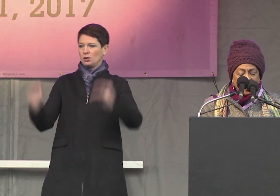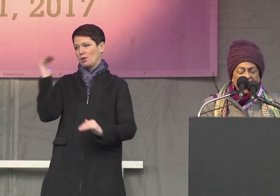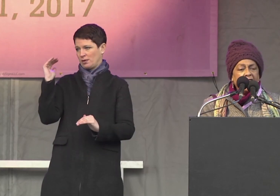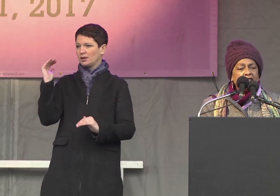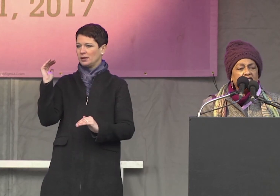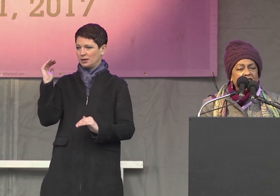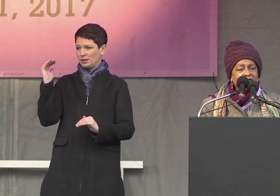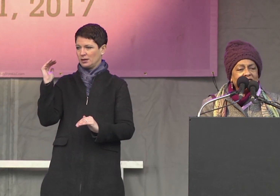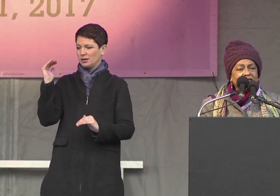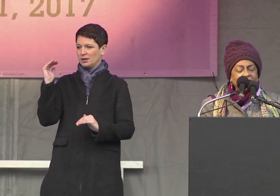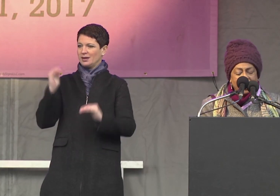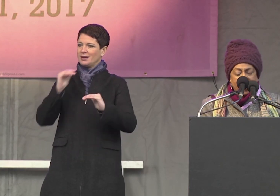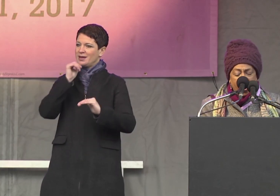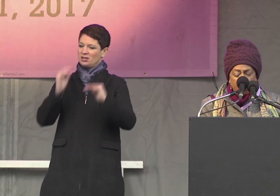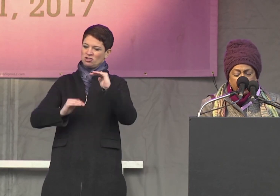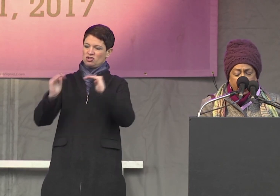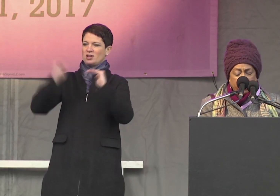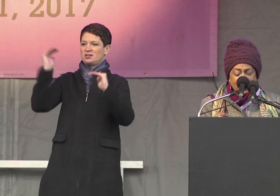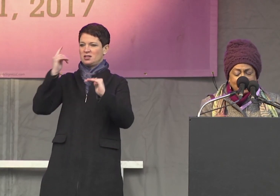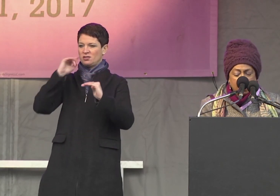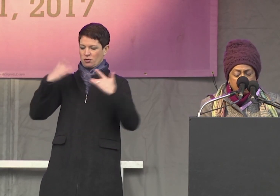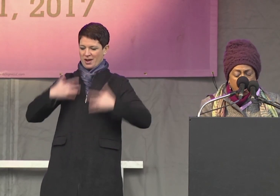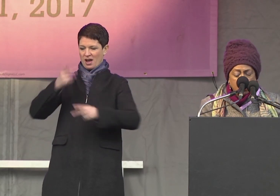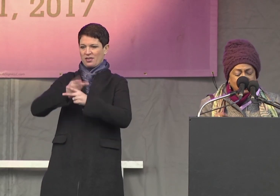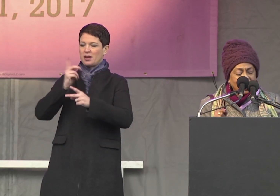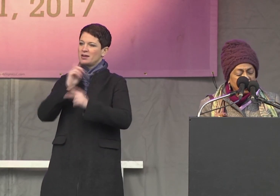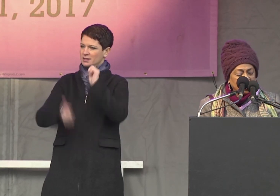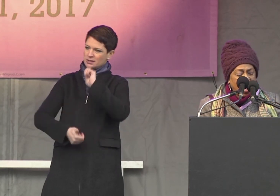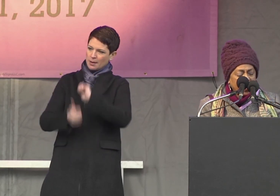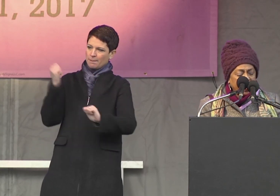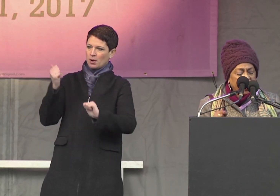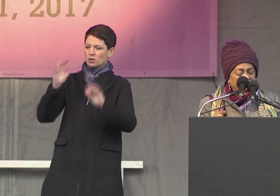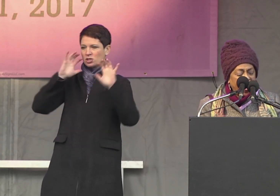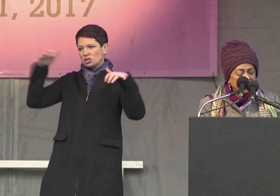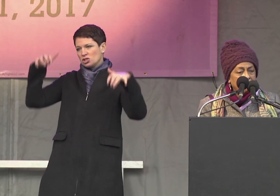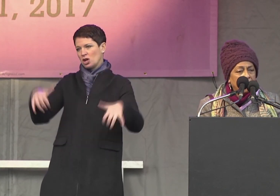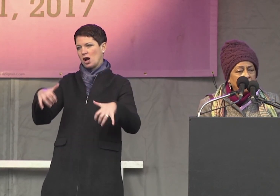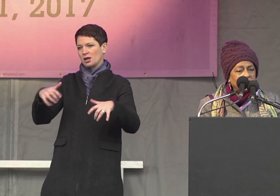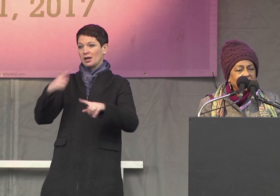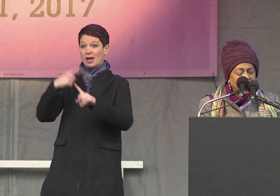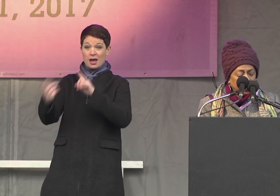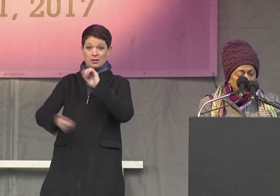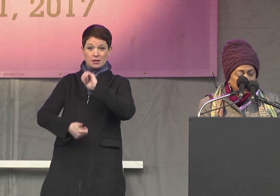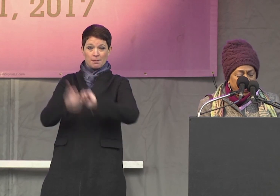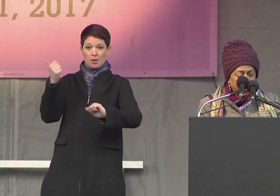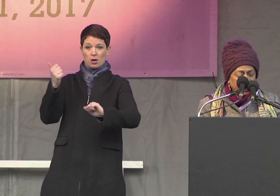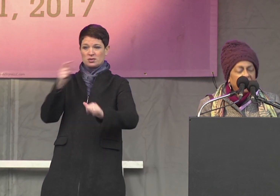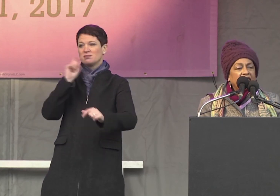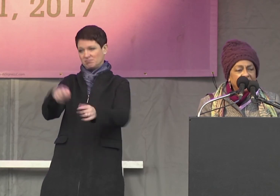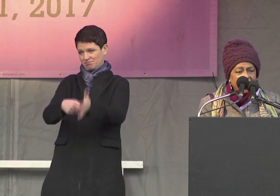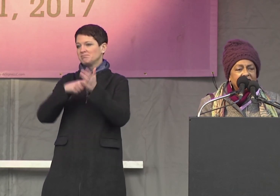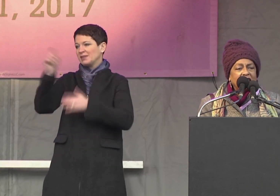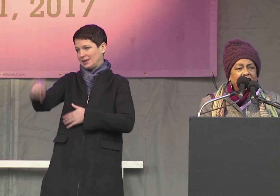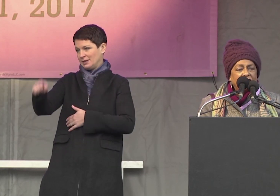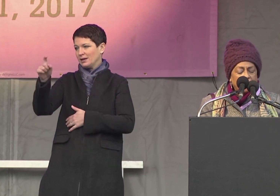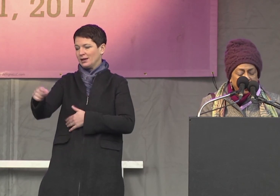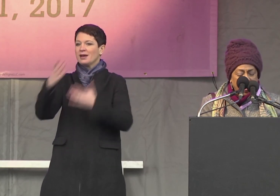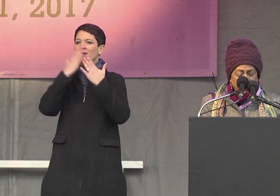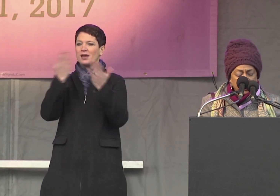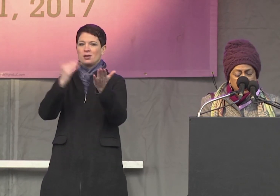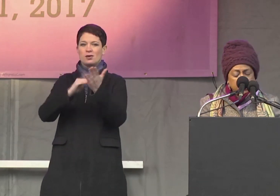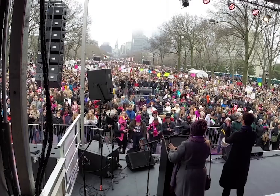inequality, injustice in healthcare is the most shocking and the most inhumane.